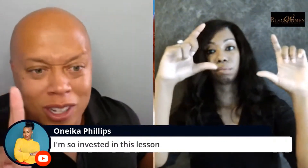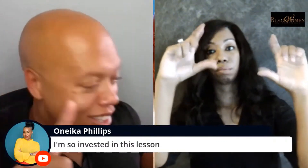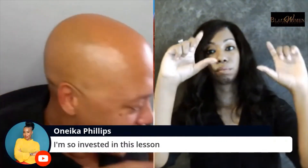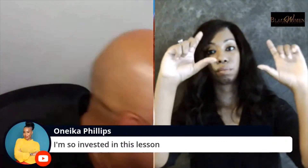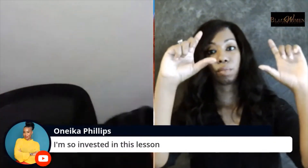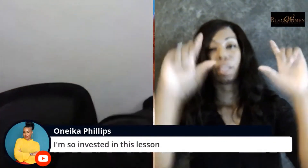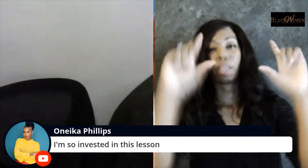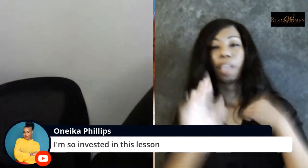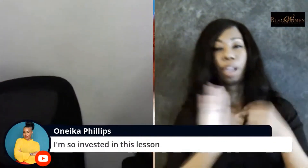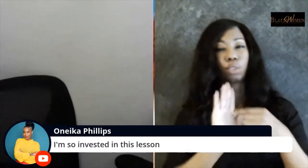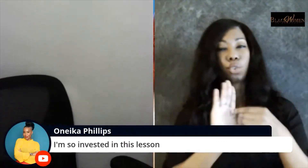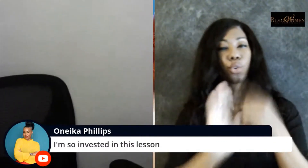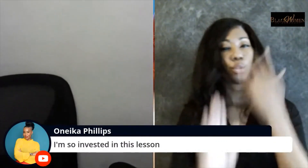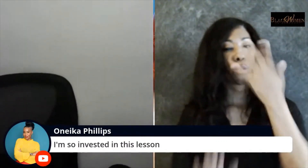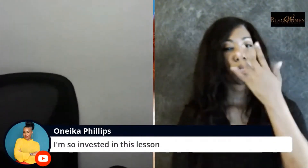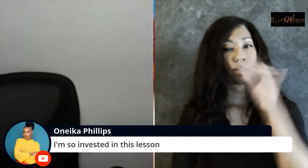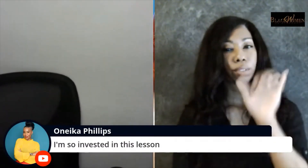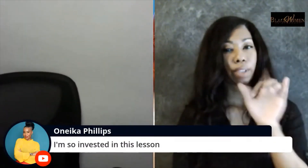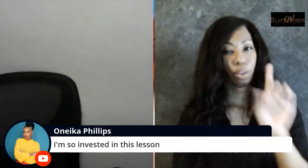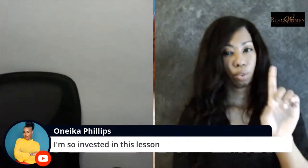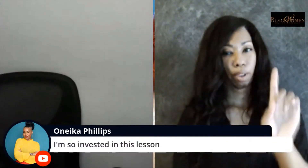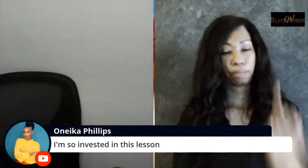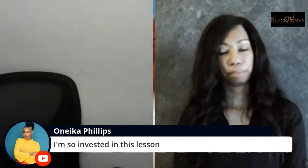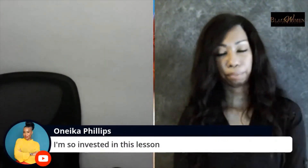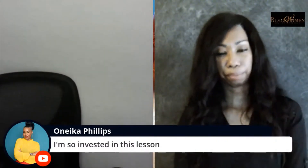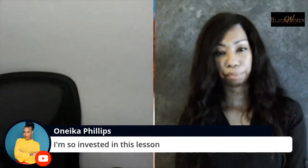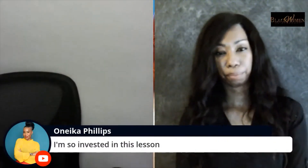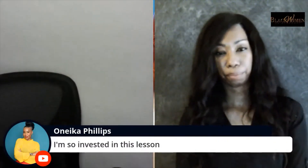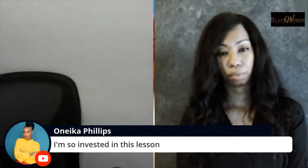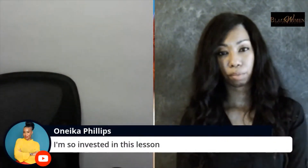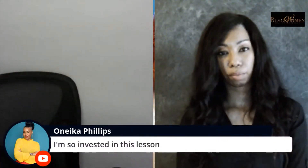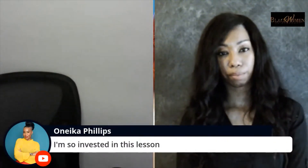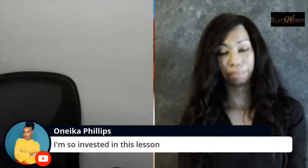this 1 second, it's right behind.